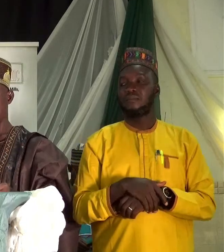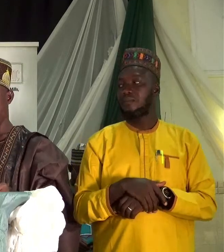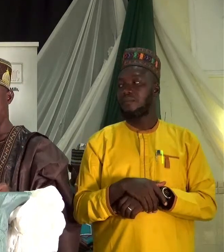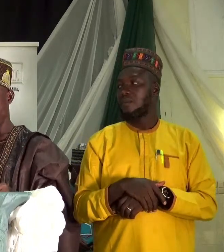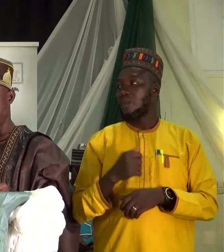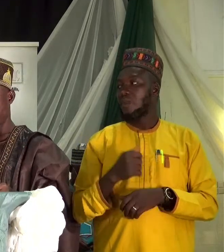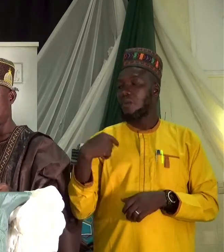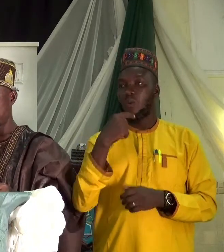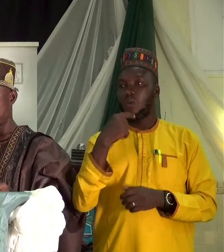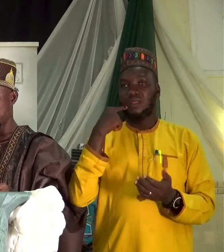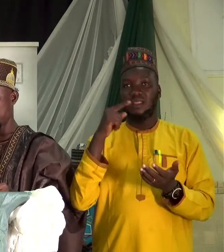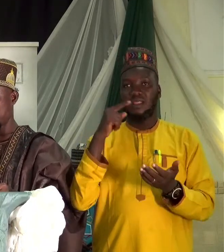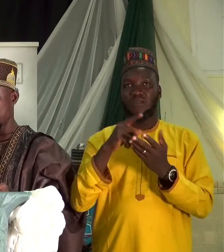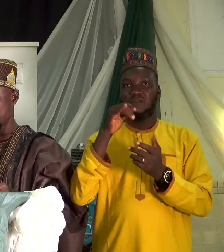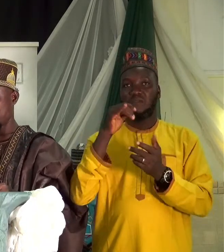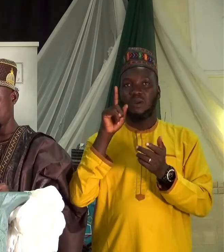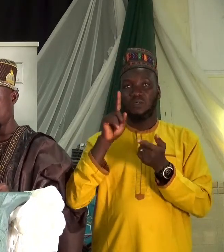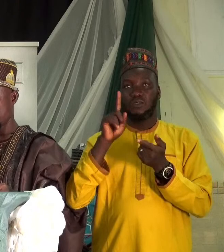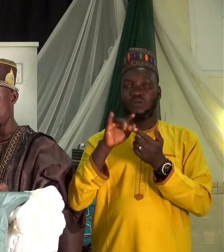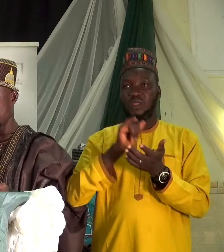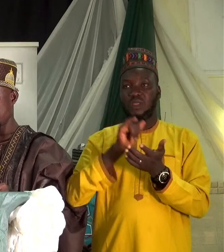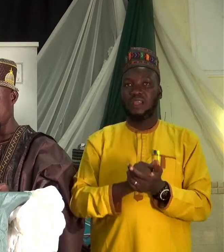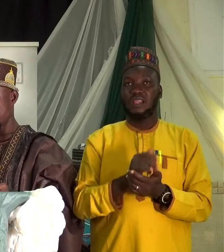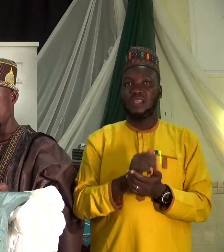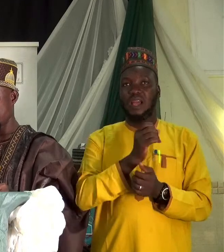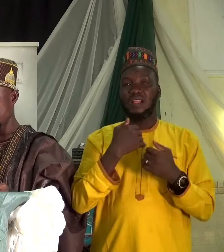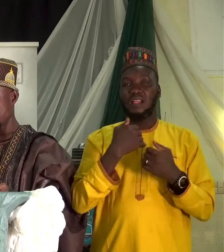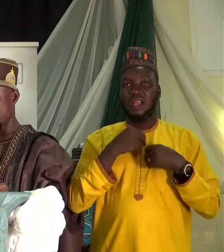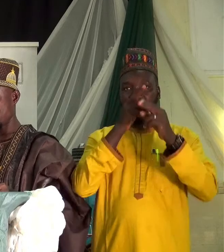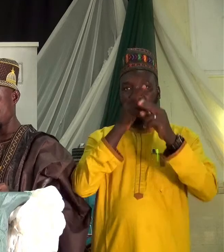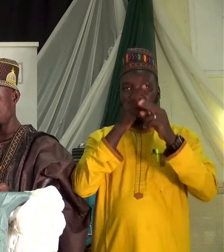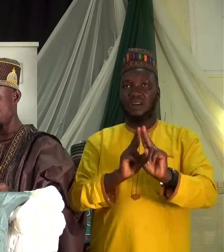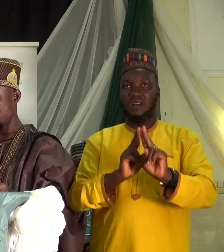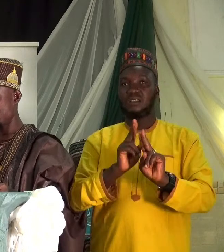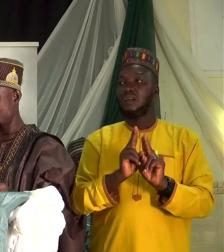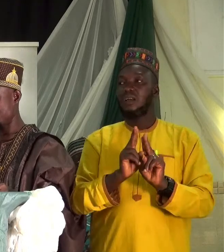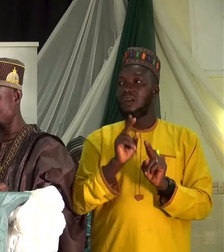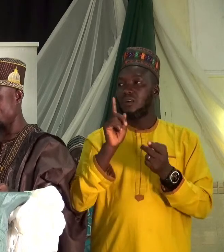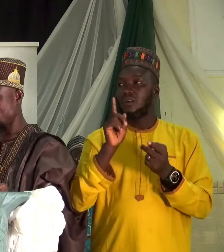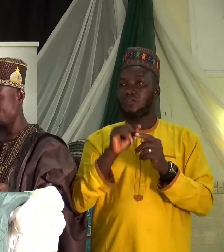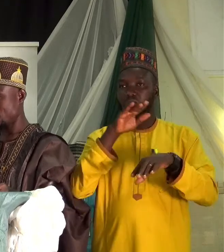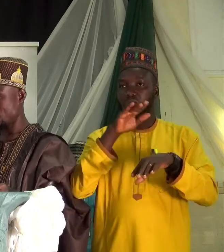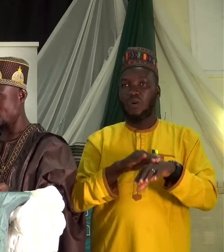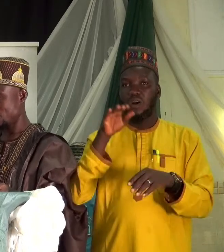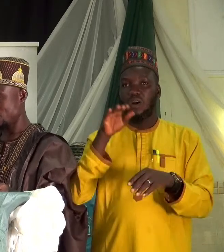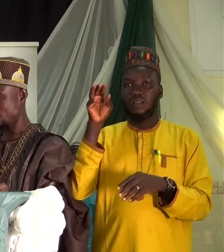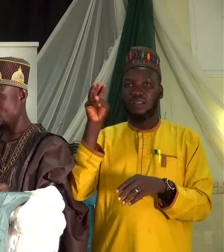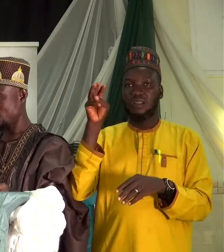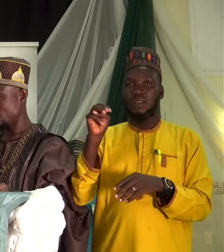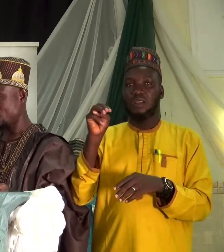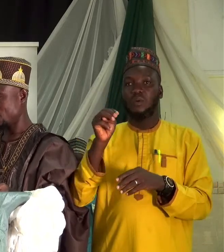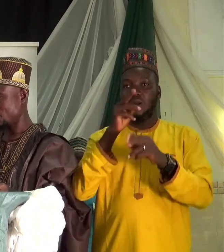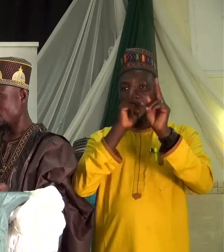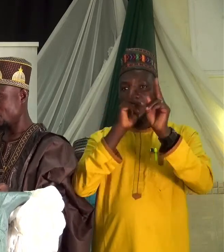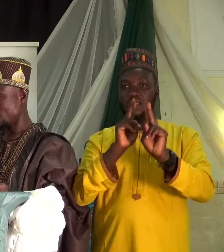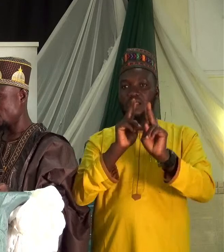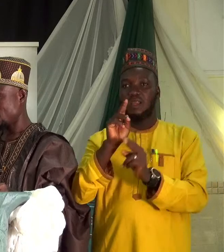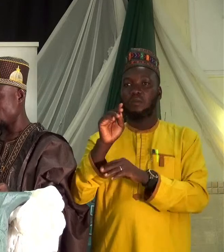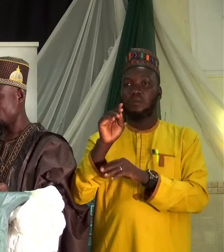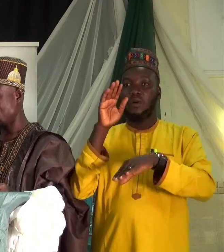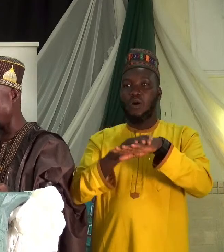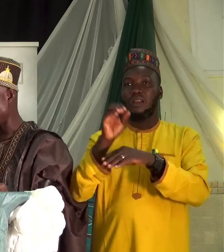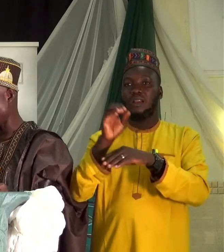testify to that, and by that, he has the honor of being called Honorable Tana Tana, and that is the history and story behind